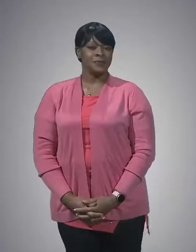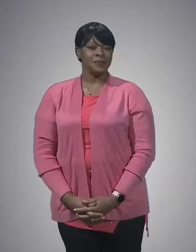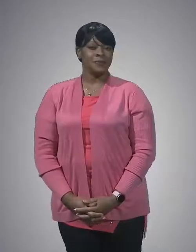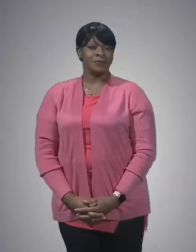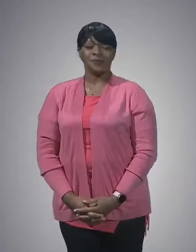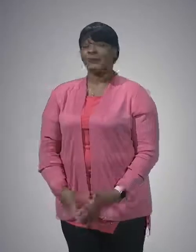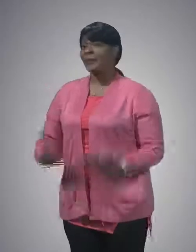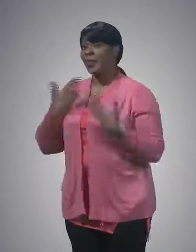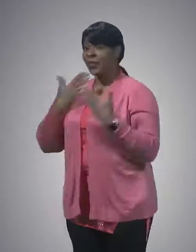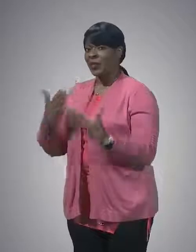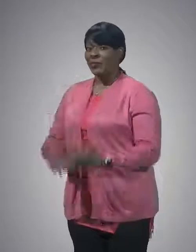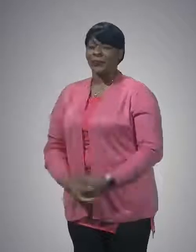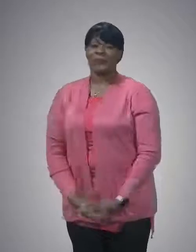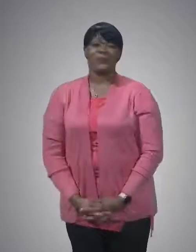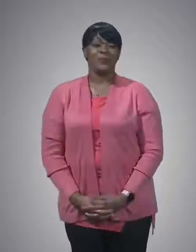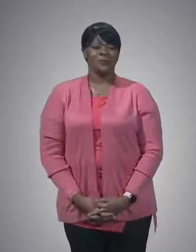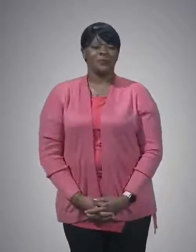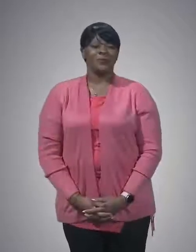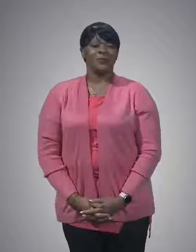Thank you.